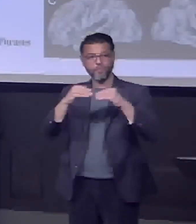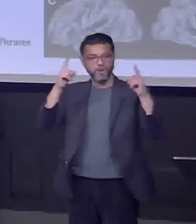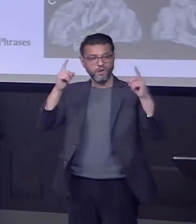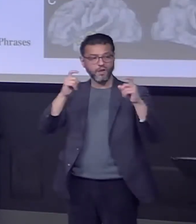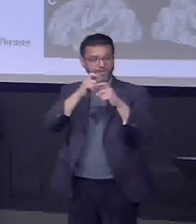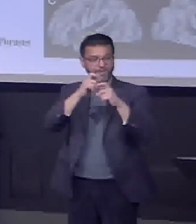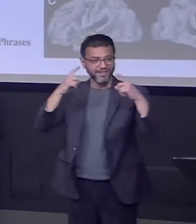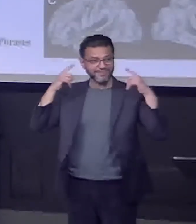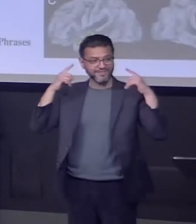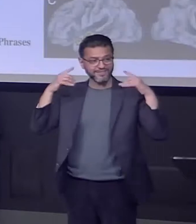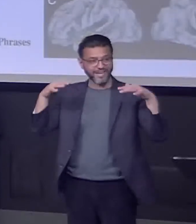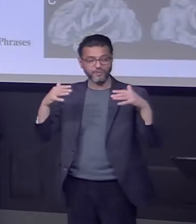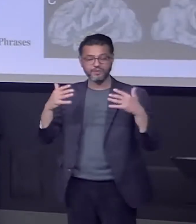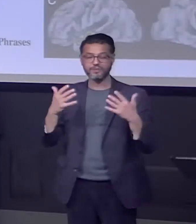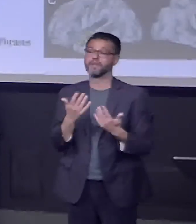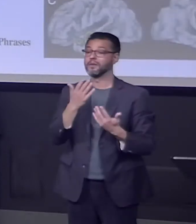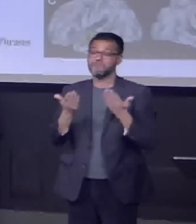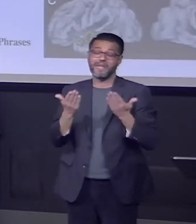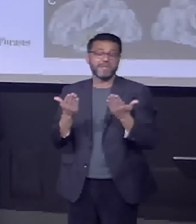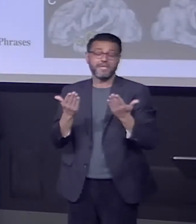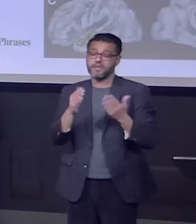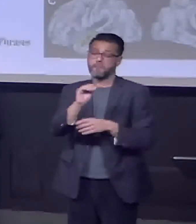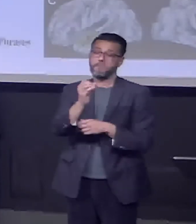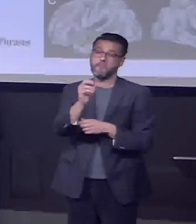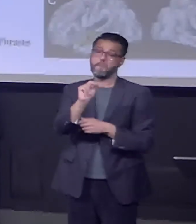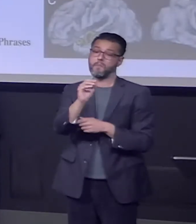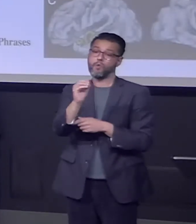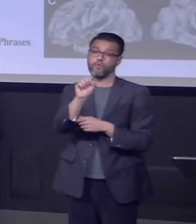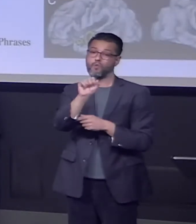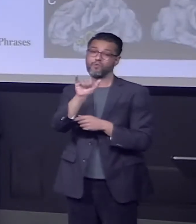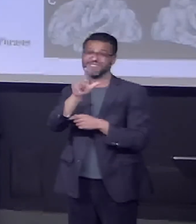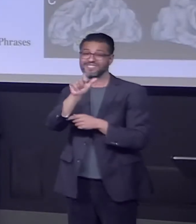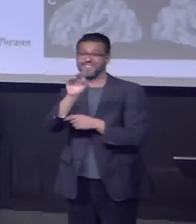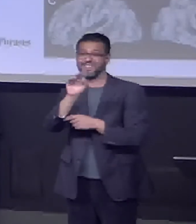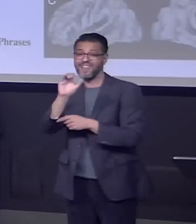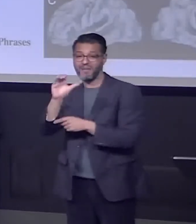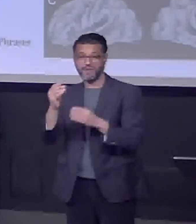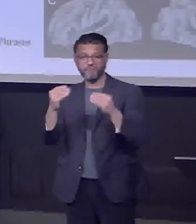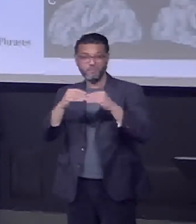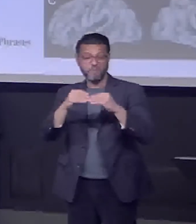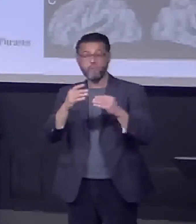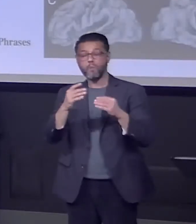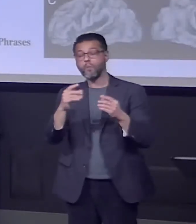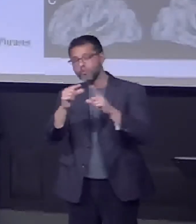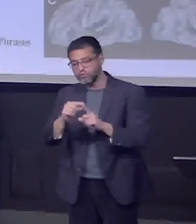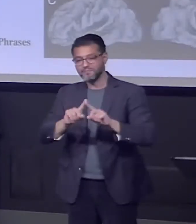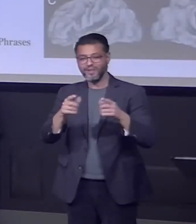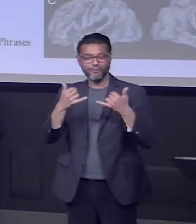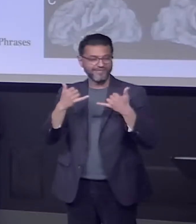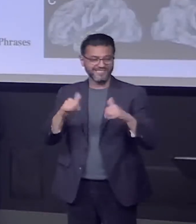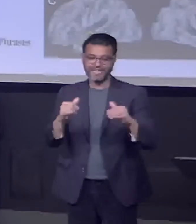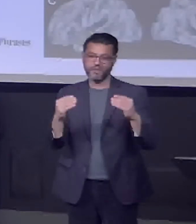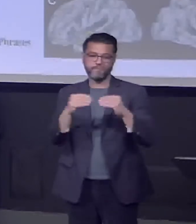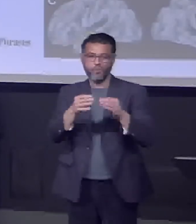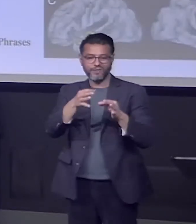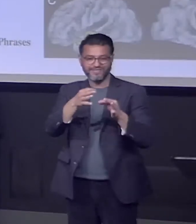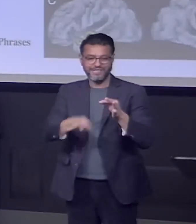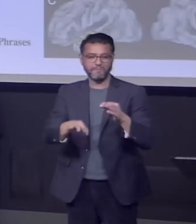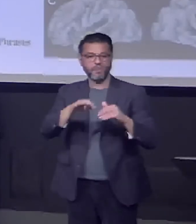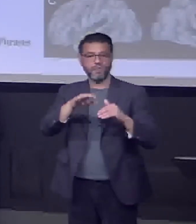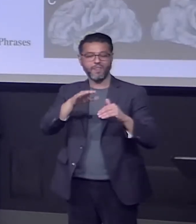sounds, it could be even monosyllabic words, but they are still spectrally and temporally more complex than a simple phoneme. You